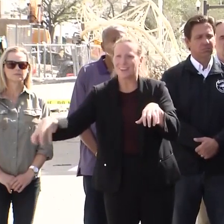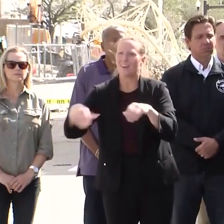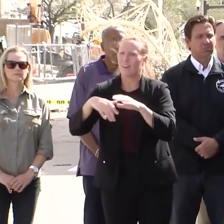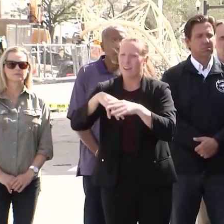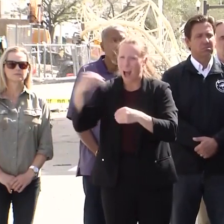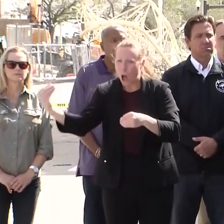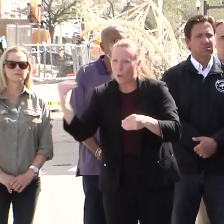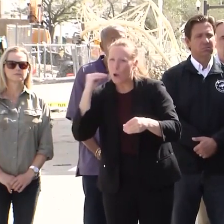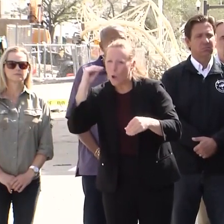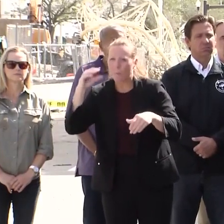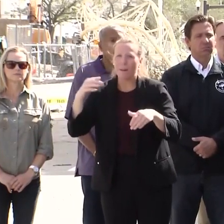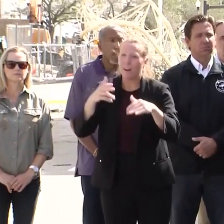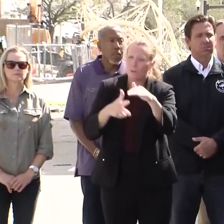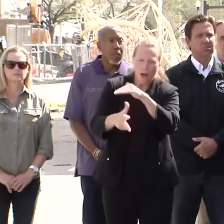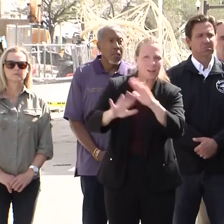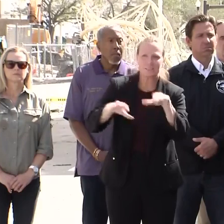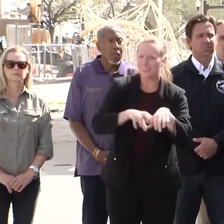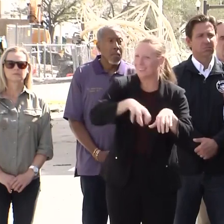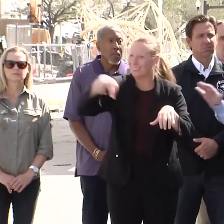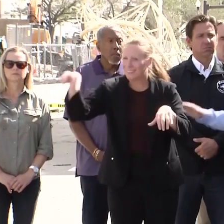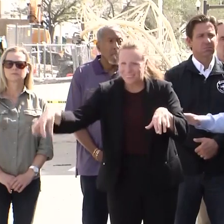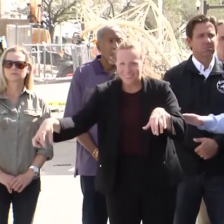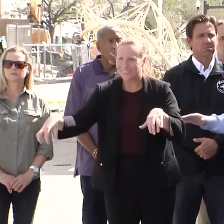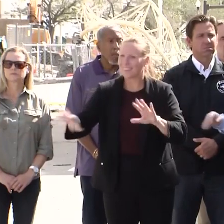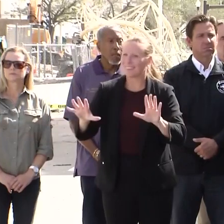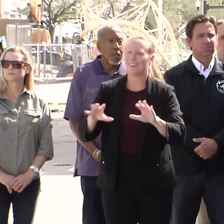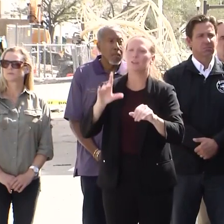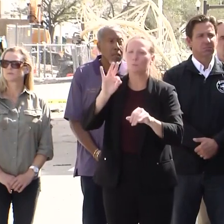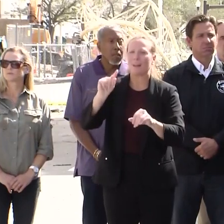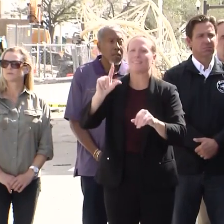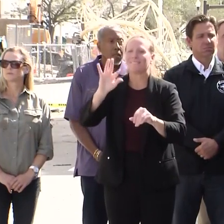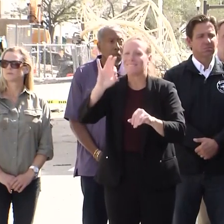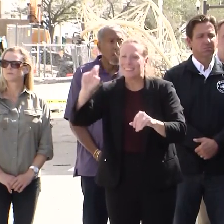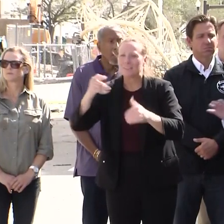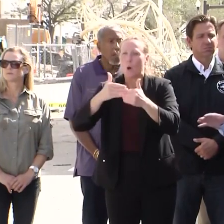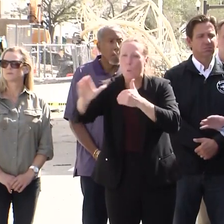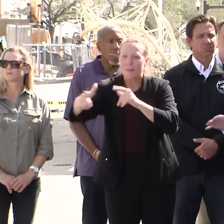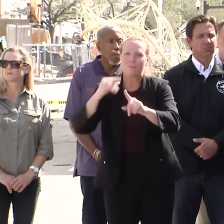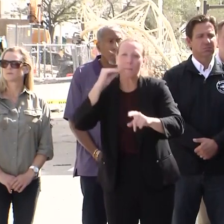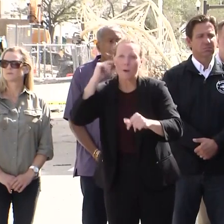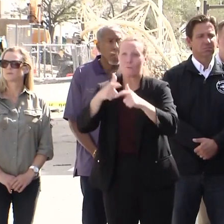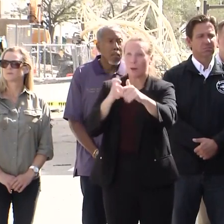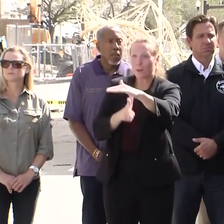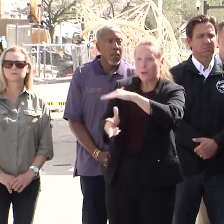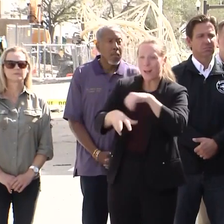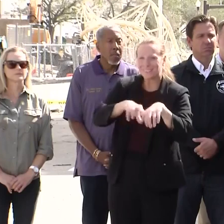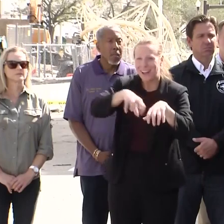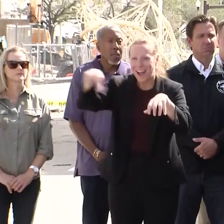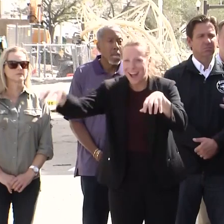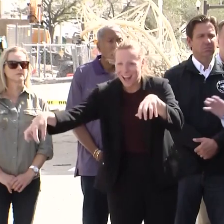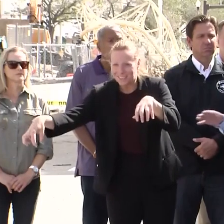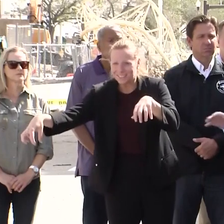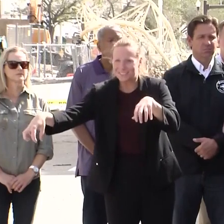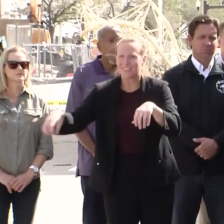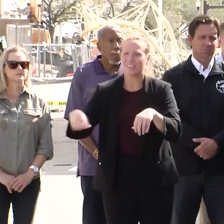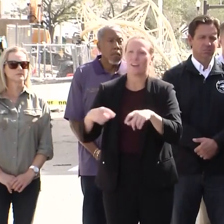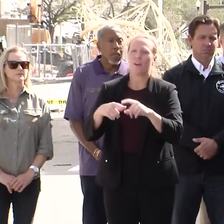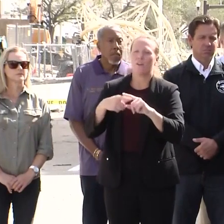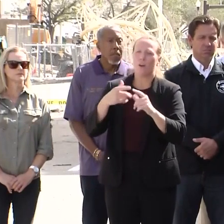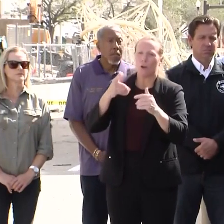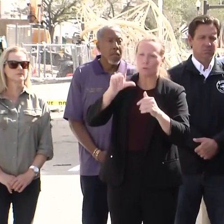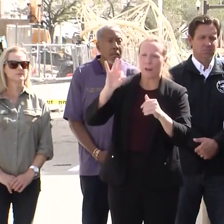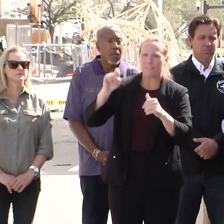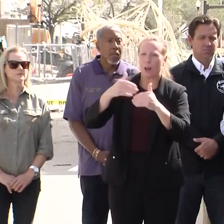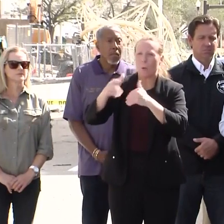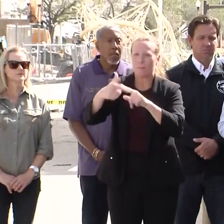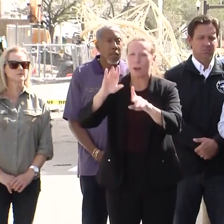garage. Don't put it inside your garage. It's 20 feet away from the garage door, 20 feet away from a front door, back door, 20 feet away from a